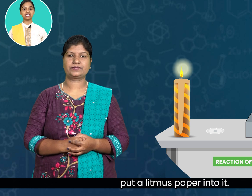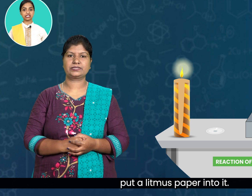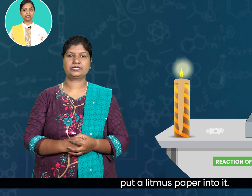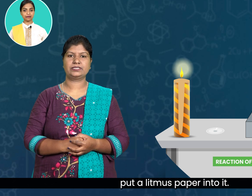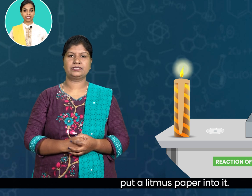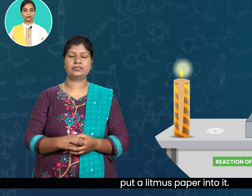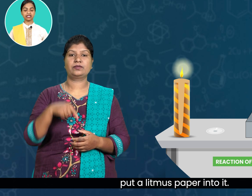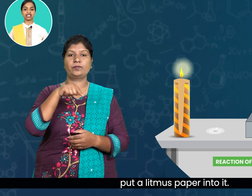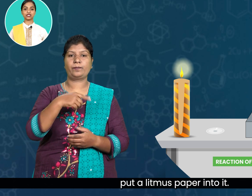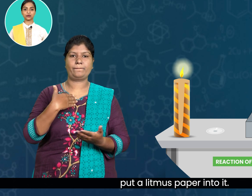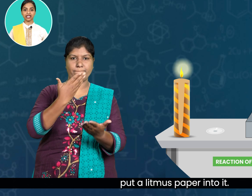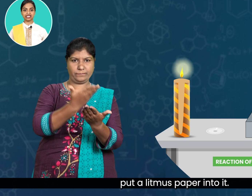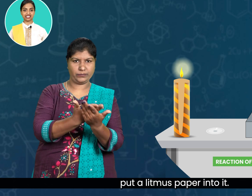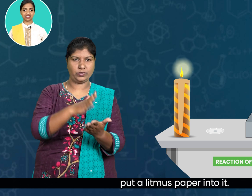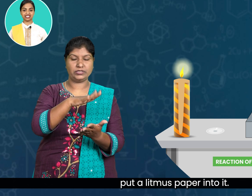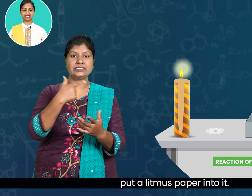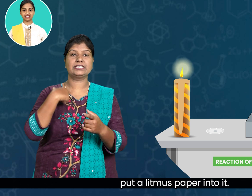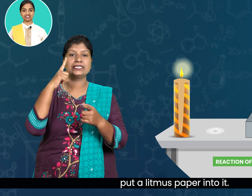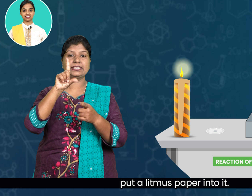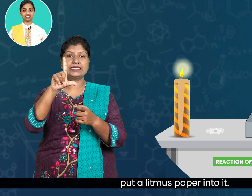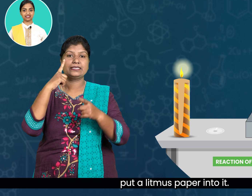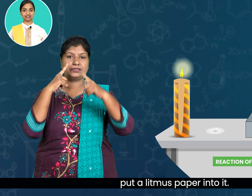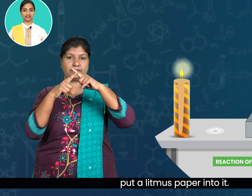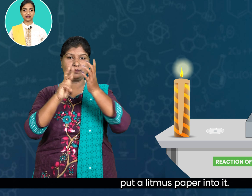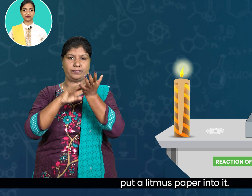Put a litmus paper into it.